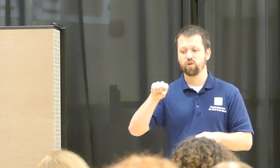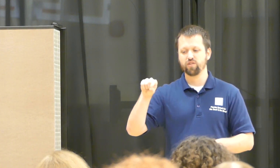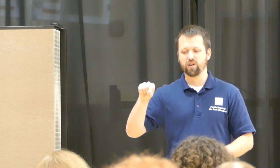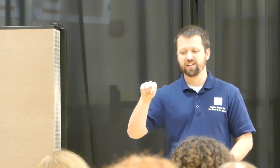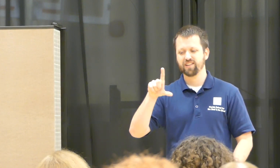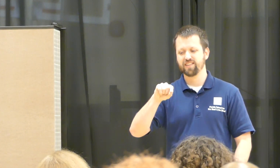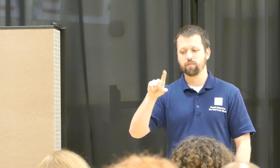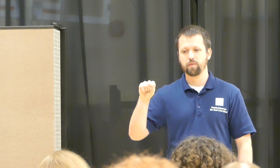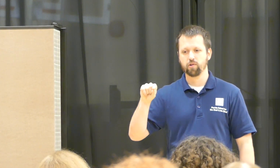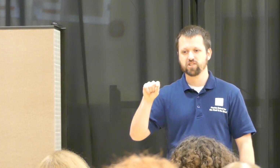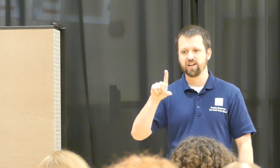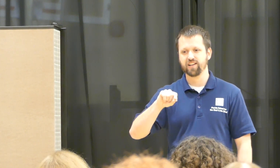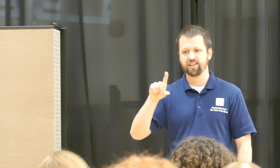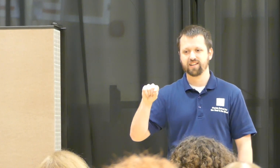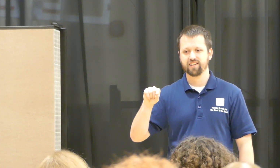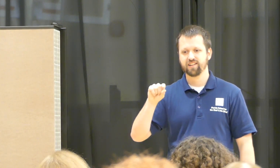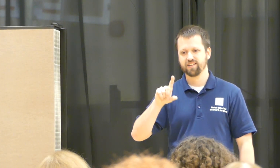2020. That's how people are signing.